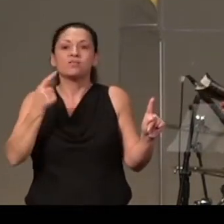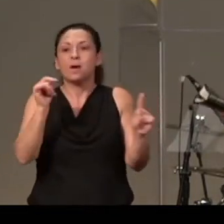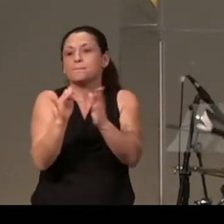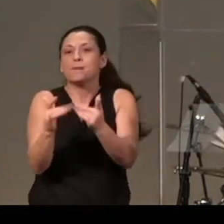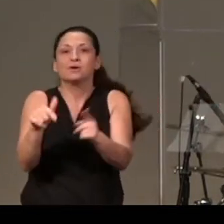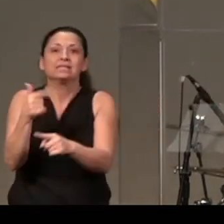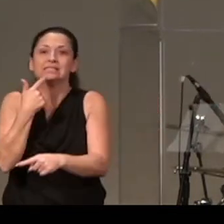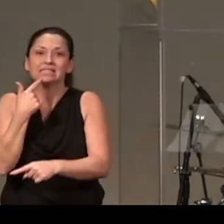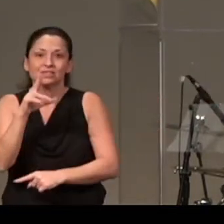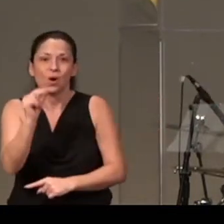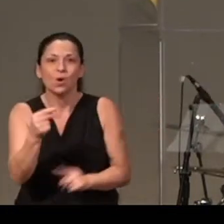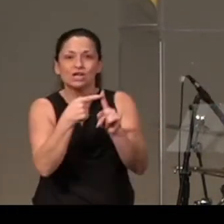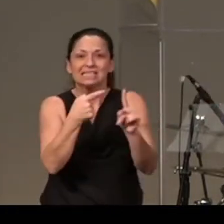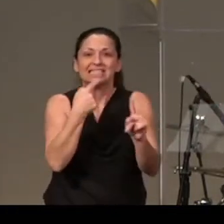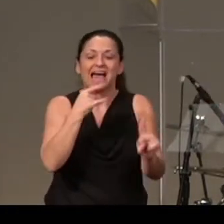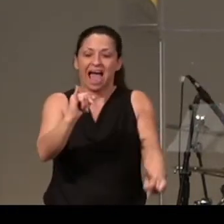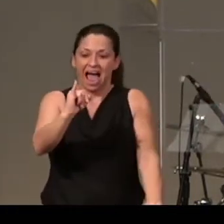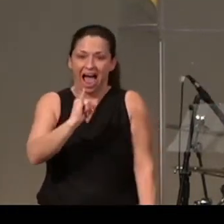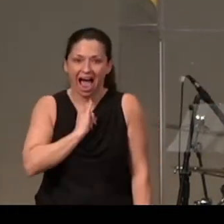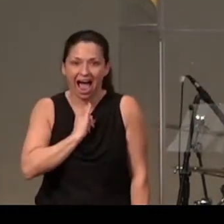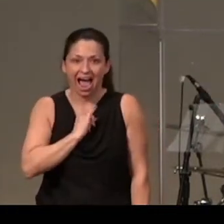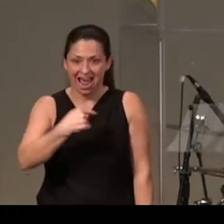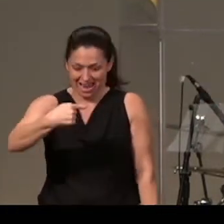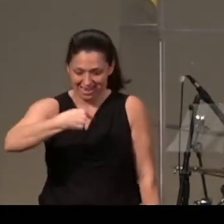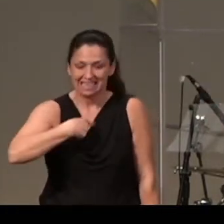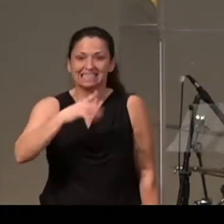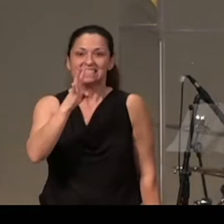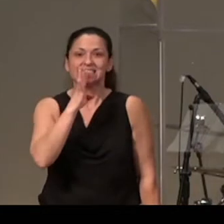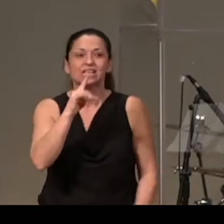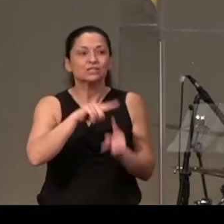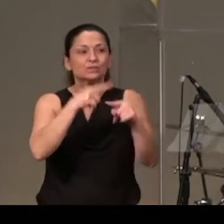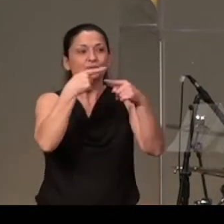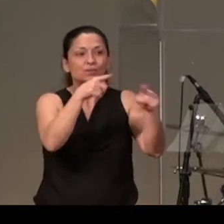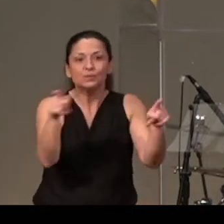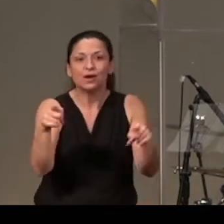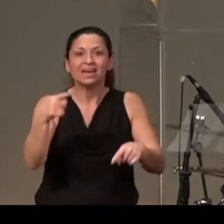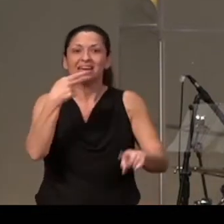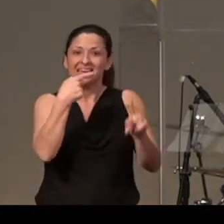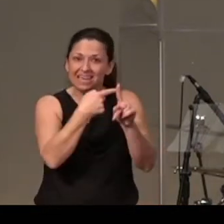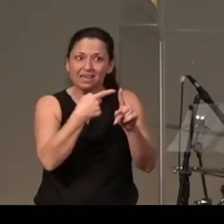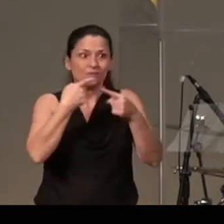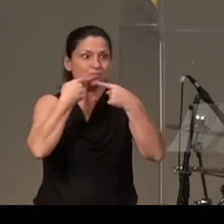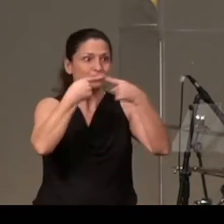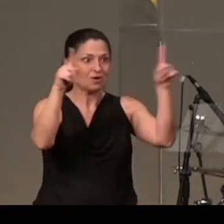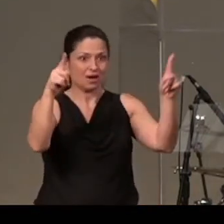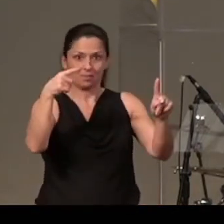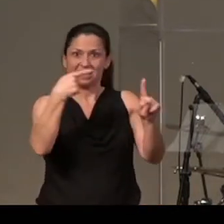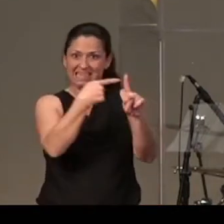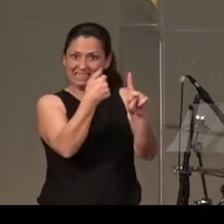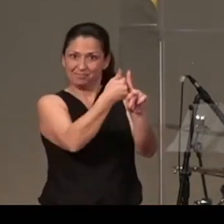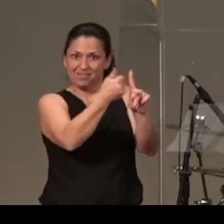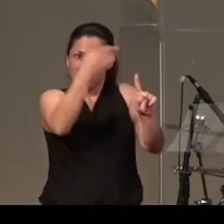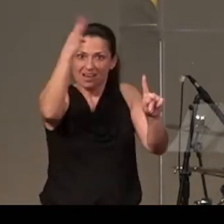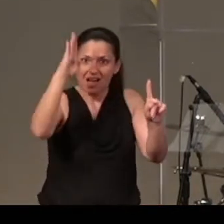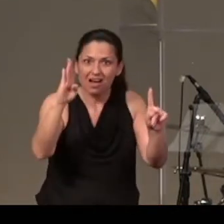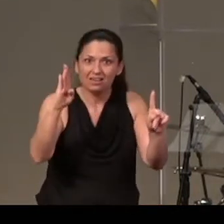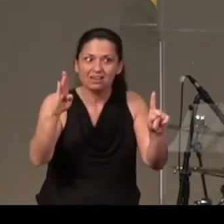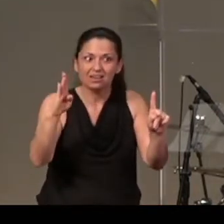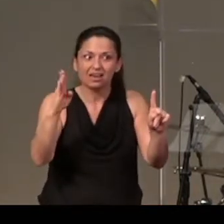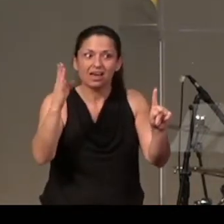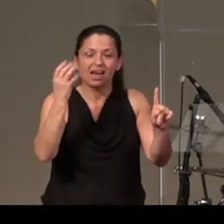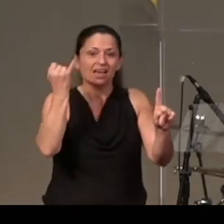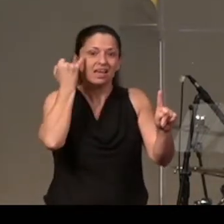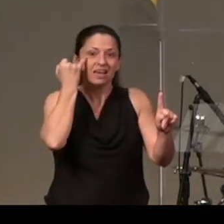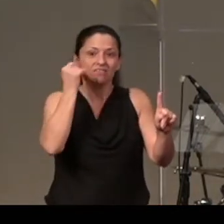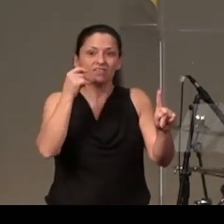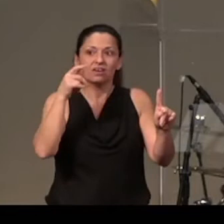what? I say to you. He's claiming to be God. And if that didn't shock